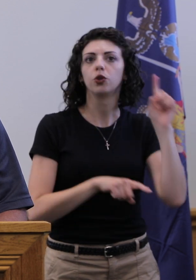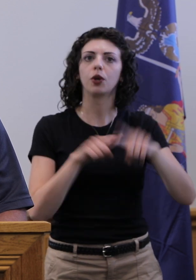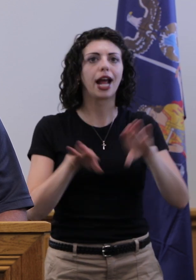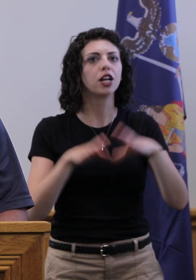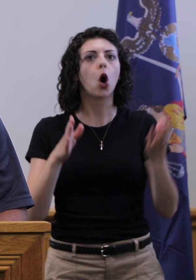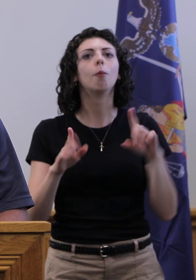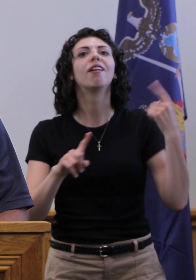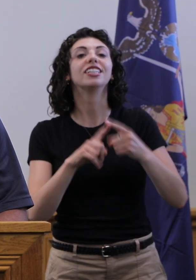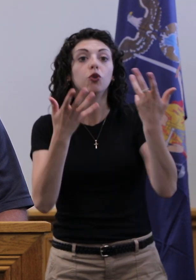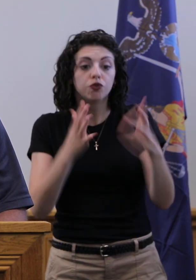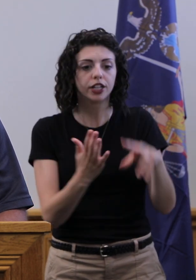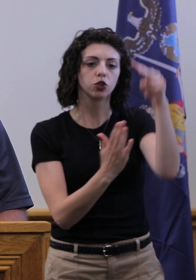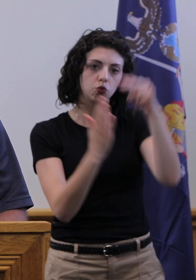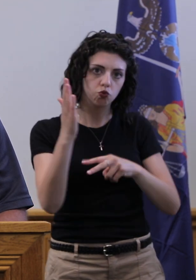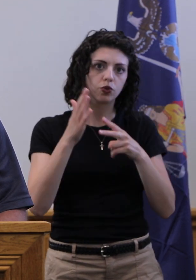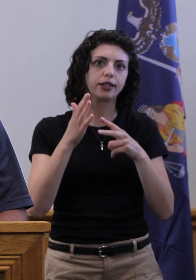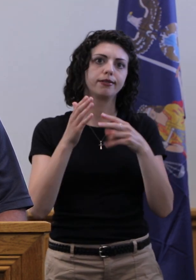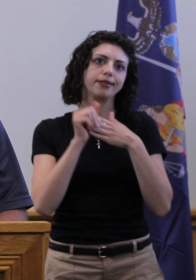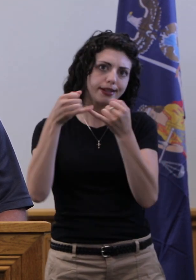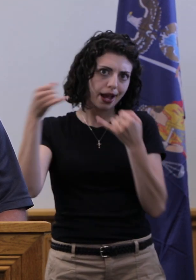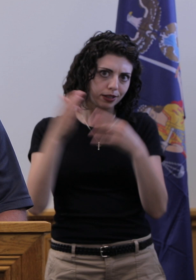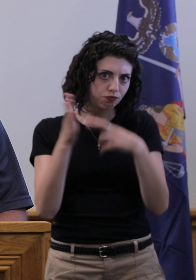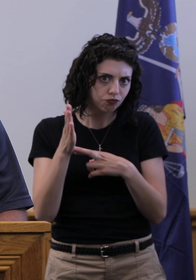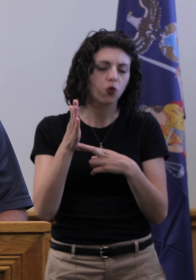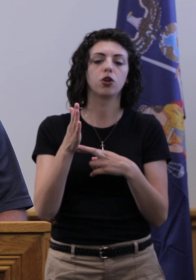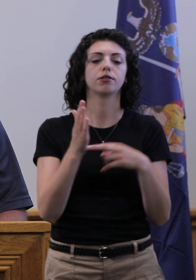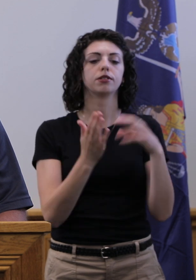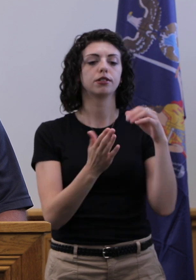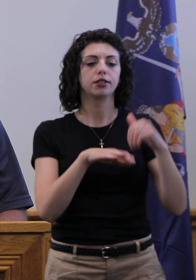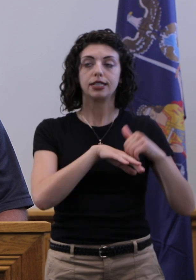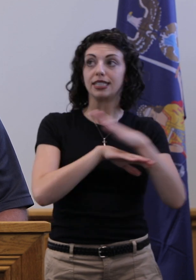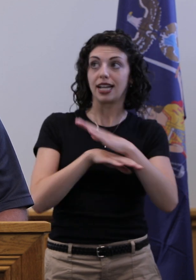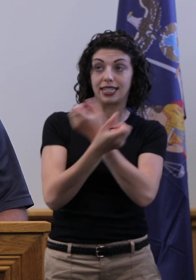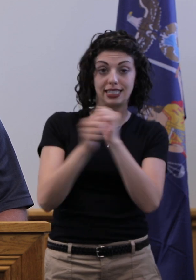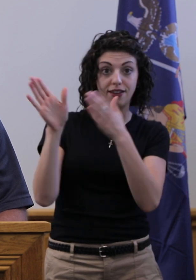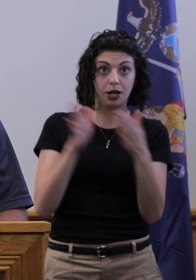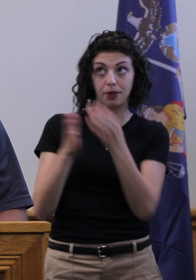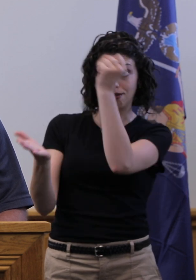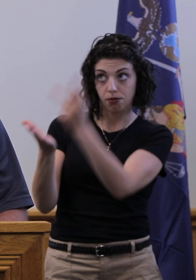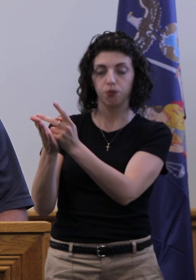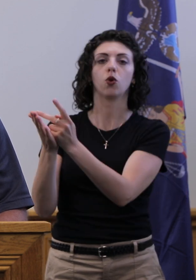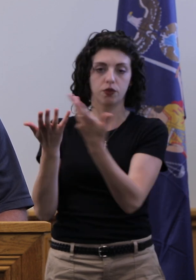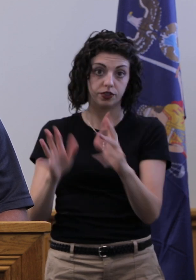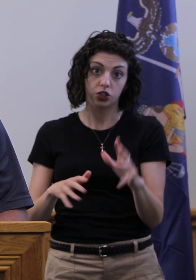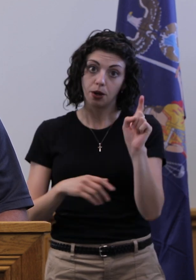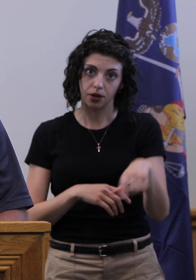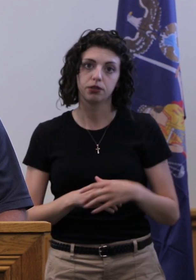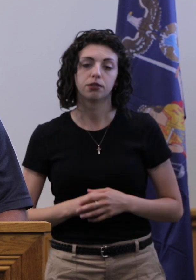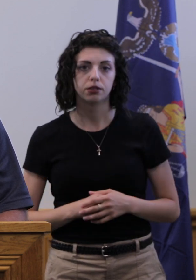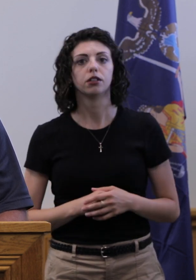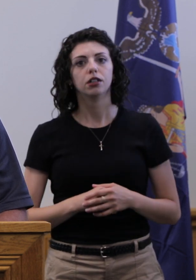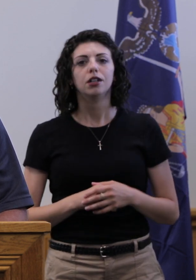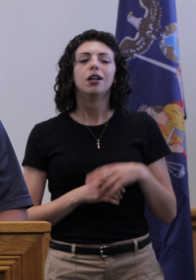the guidelines, developed a reopening safety plan, and submitted it to the state. We are still seeing complaints about businesses